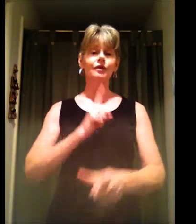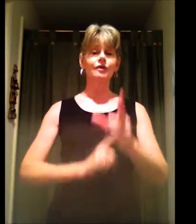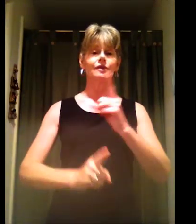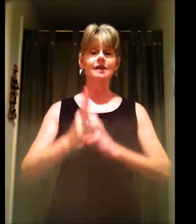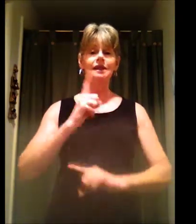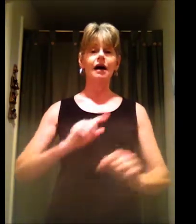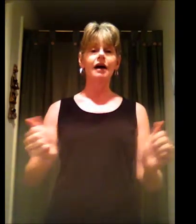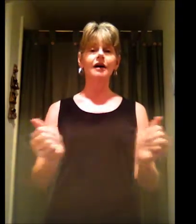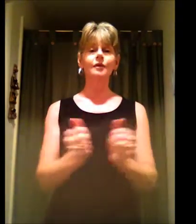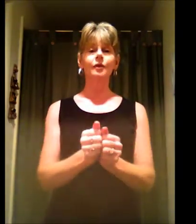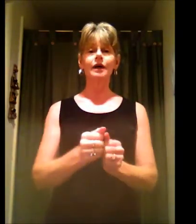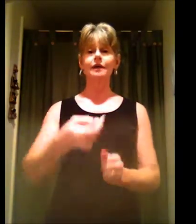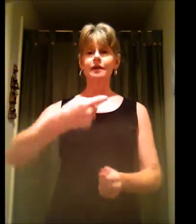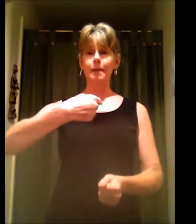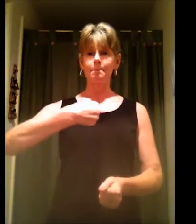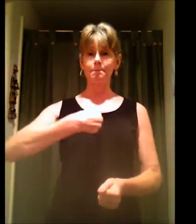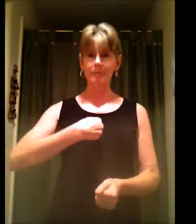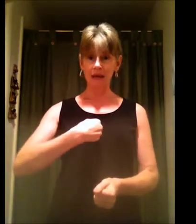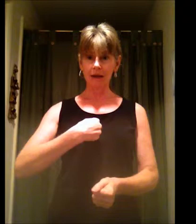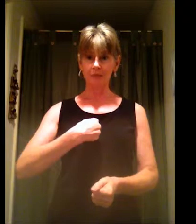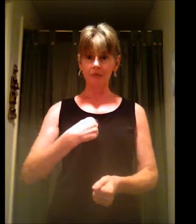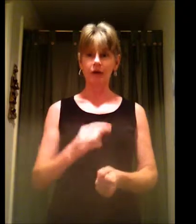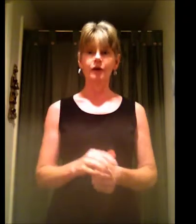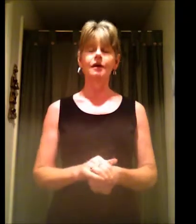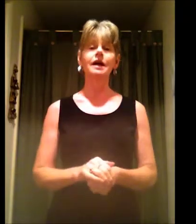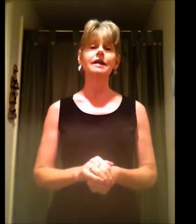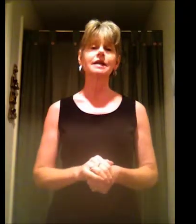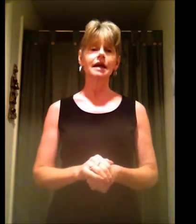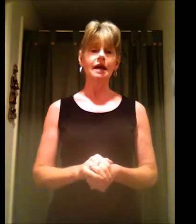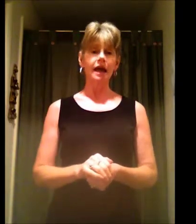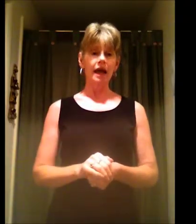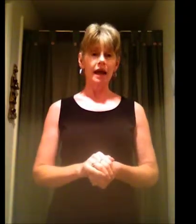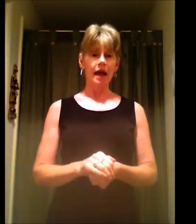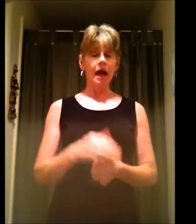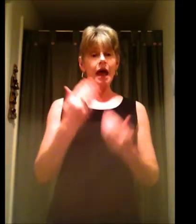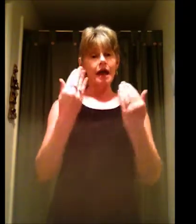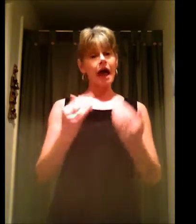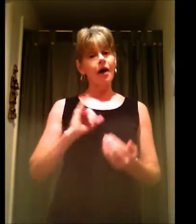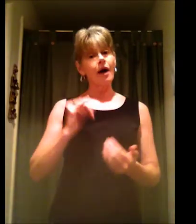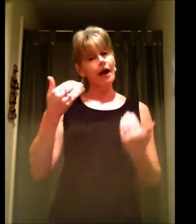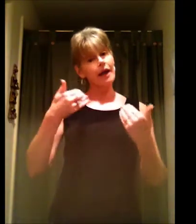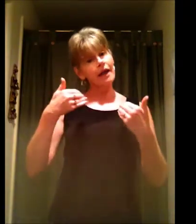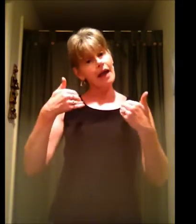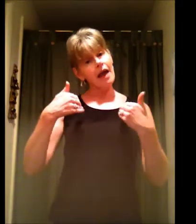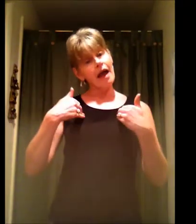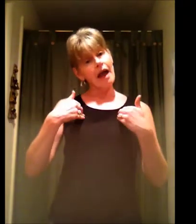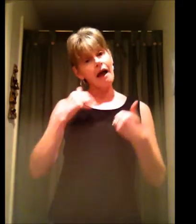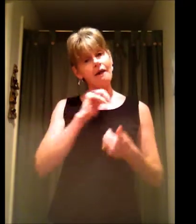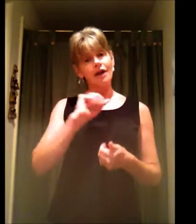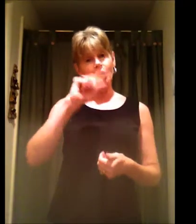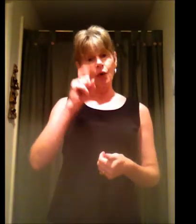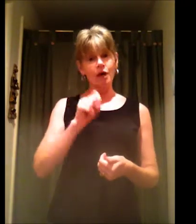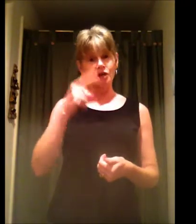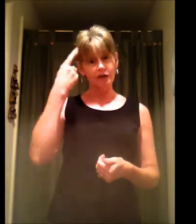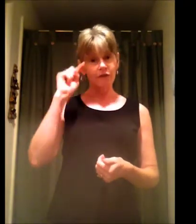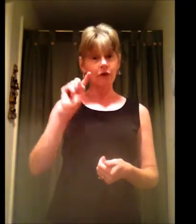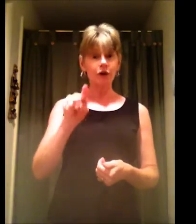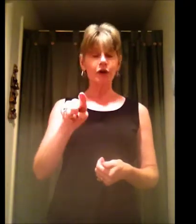you sign with me? All right. And now I have a question for